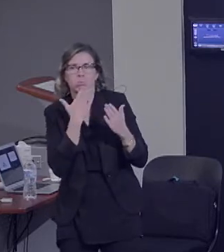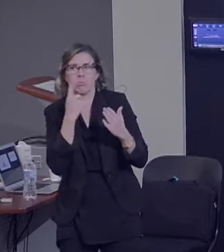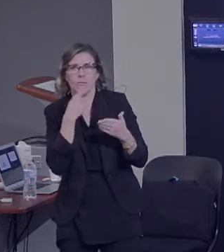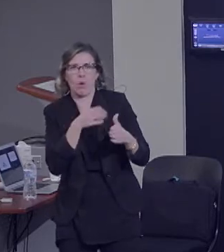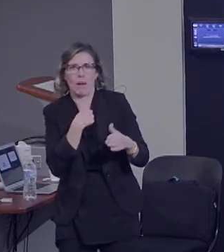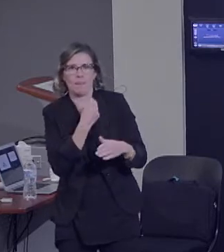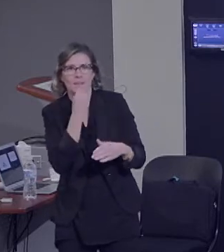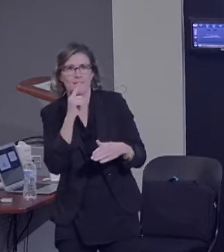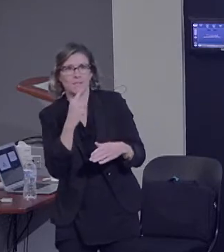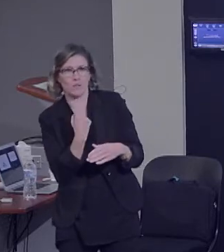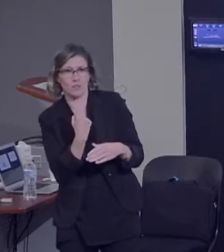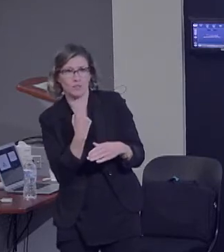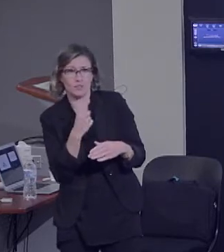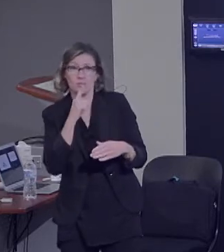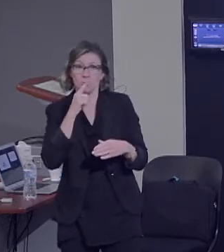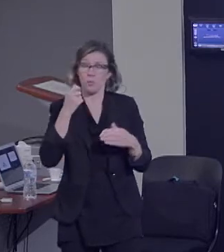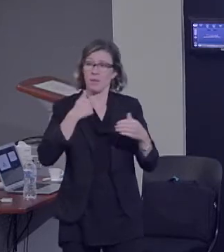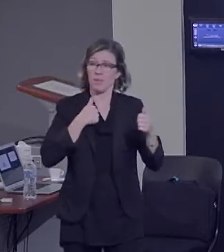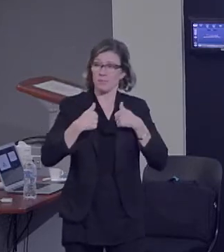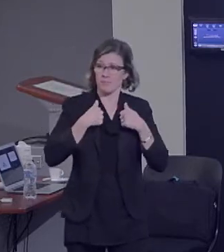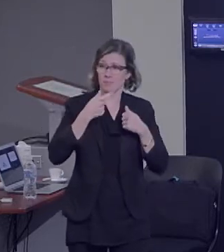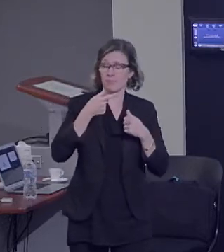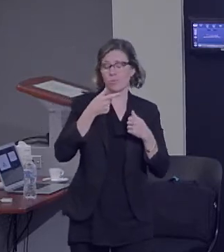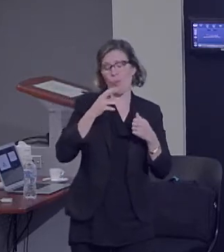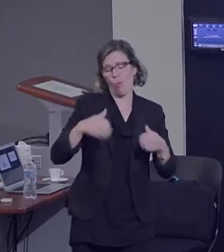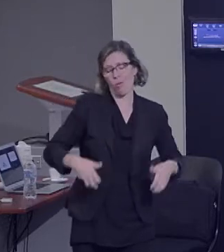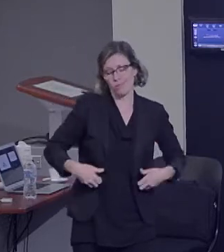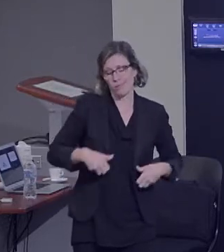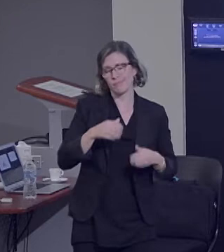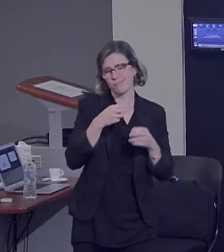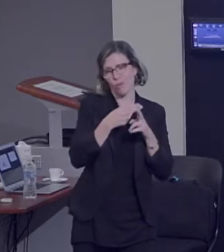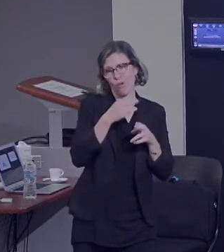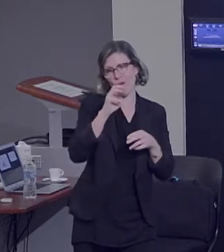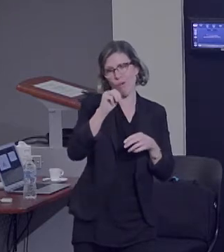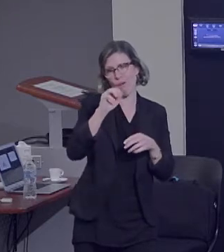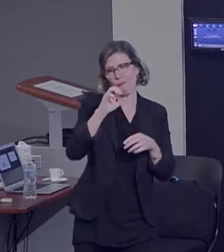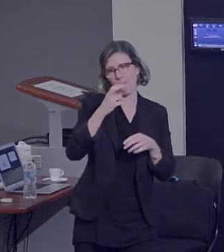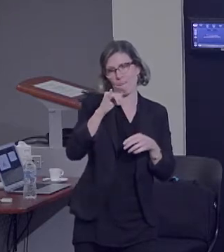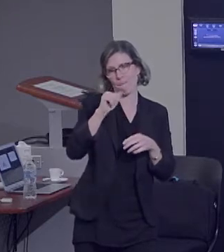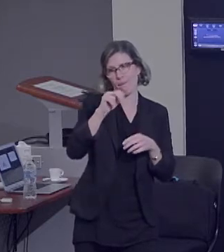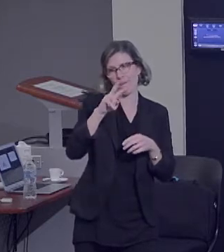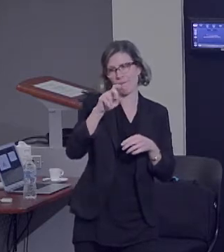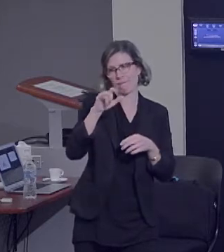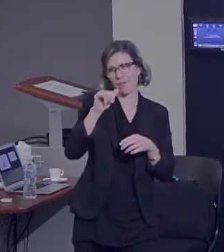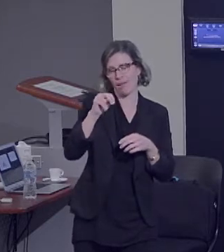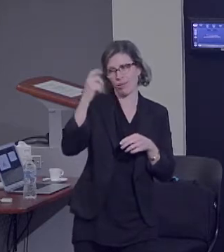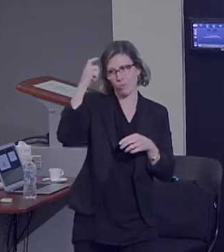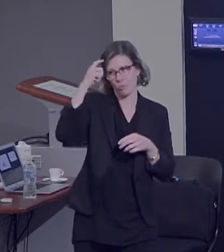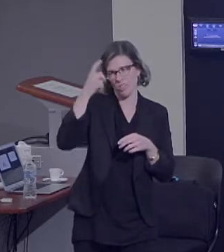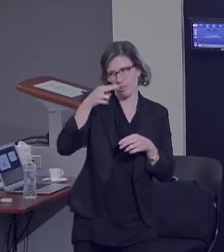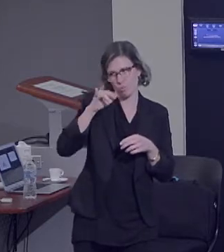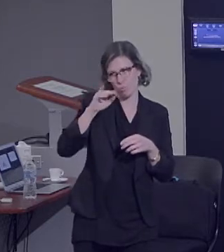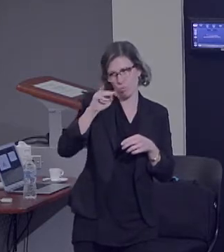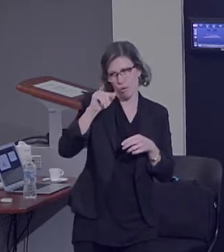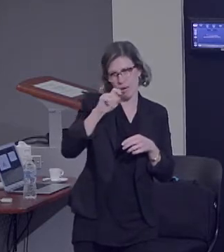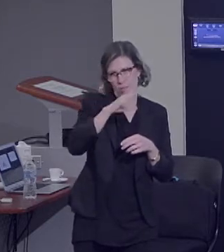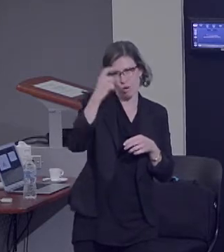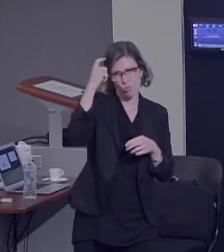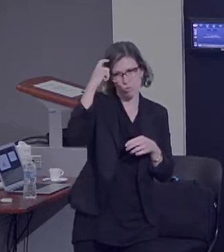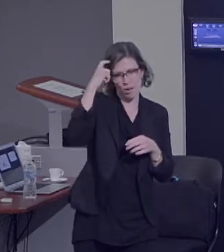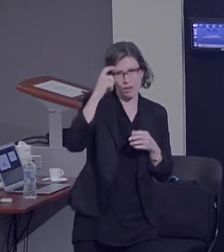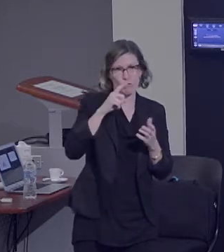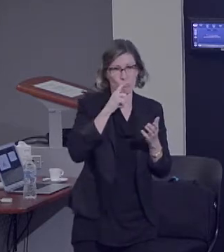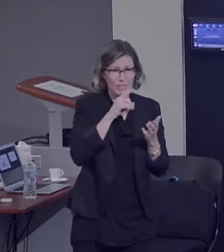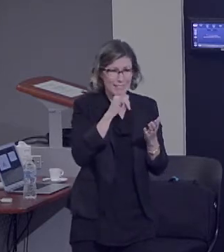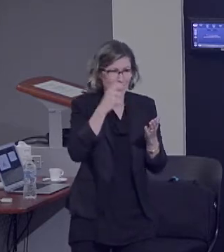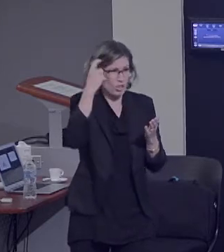brain of primate has been called Machiavellian brain by people in Edinburgh. So it's really a brain which is done